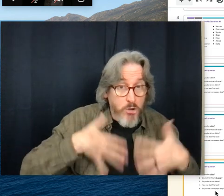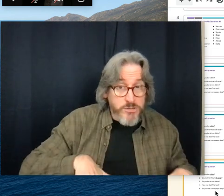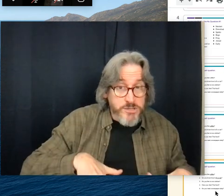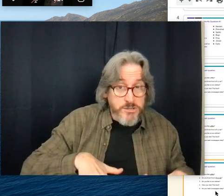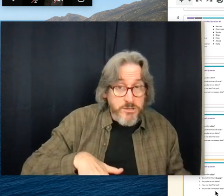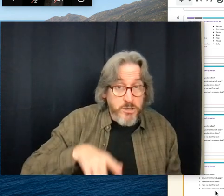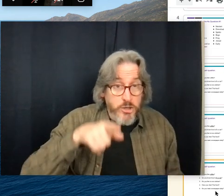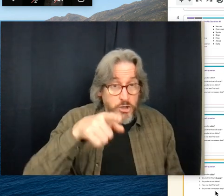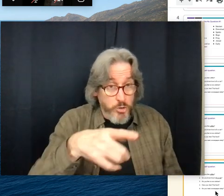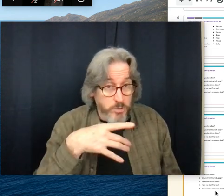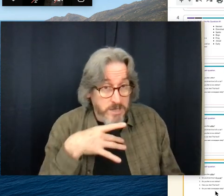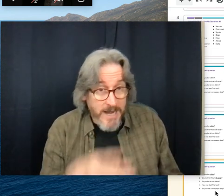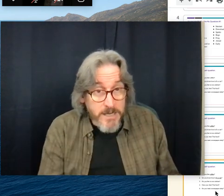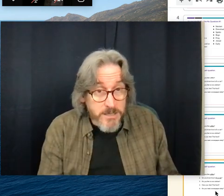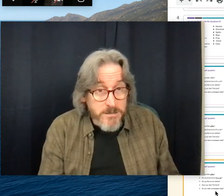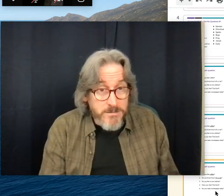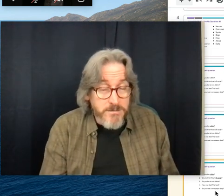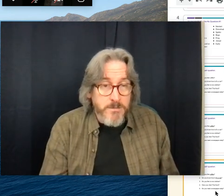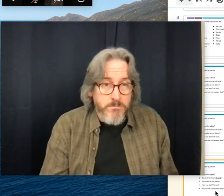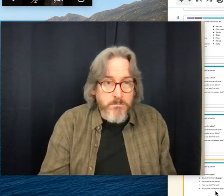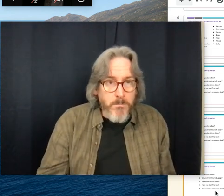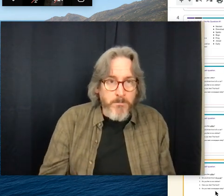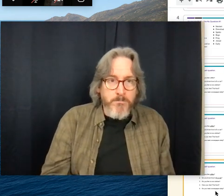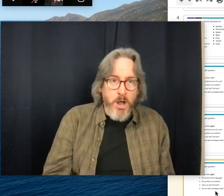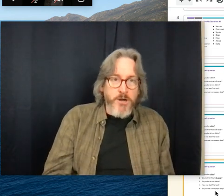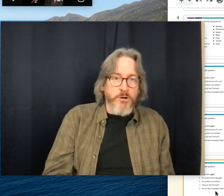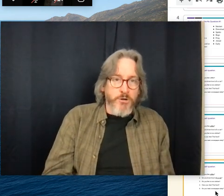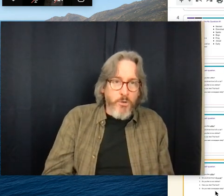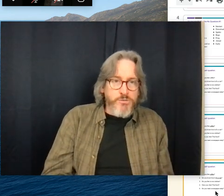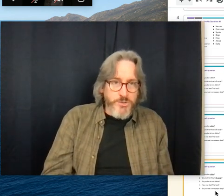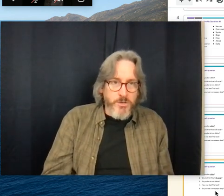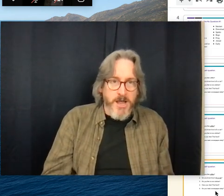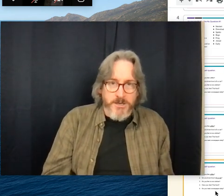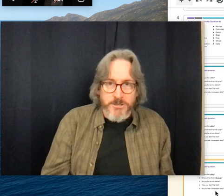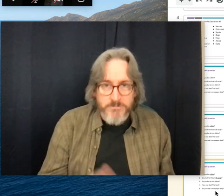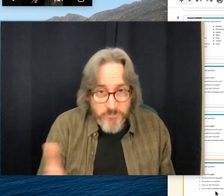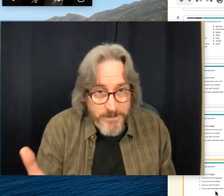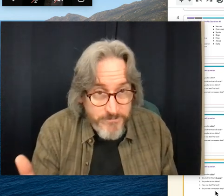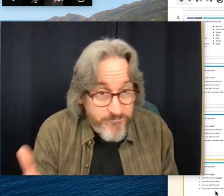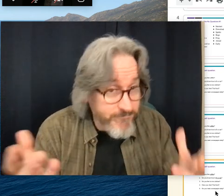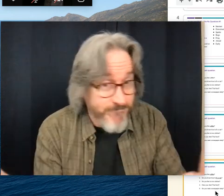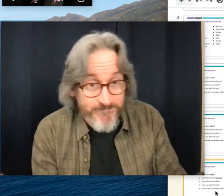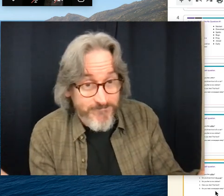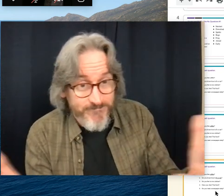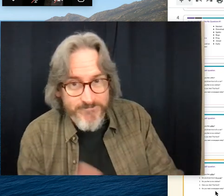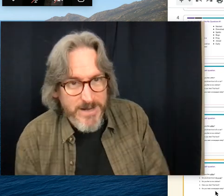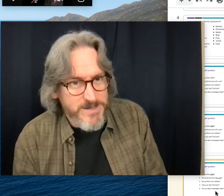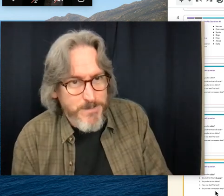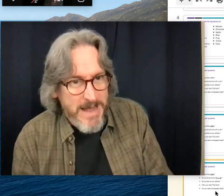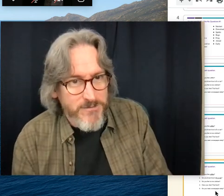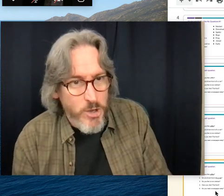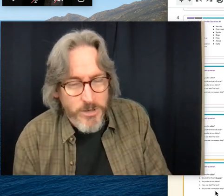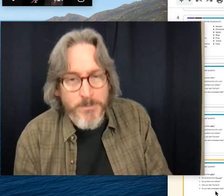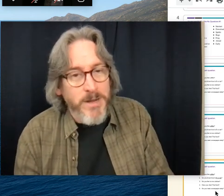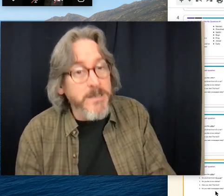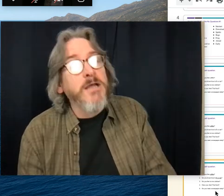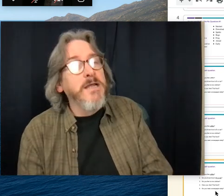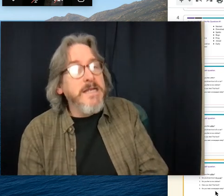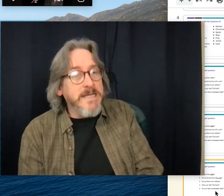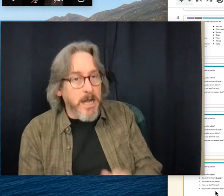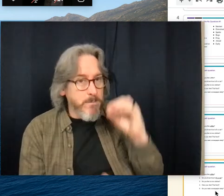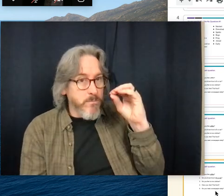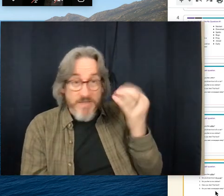Iron clothes you like? Iron clothes you like, right? That's bad Yoda,